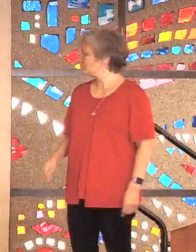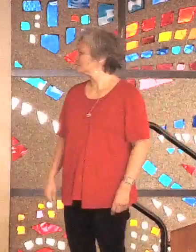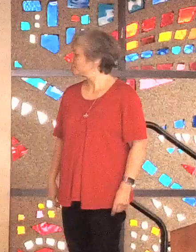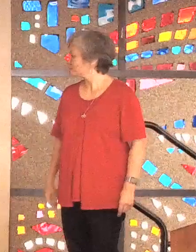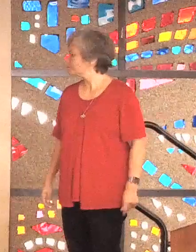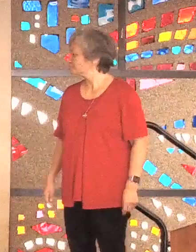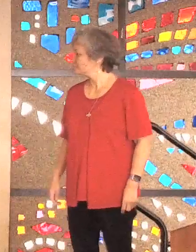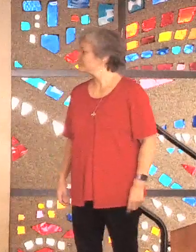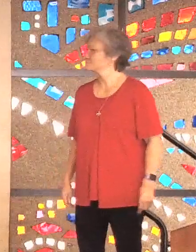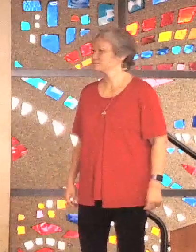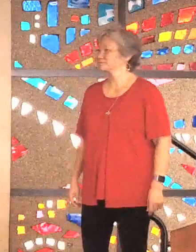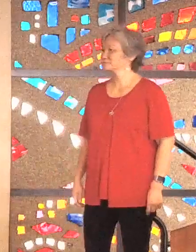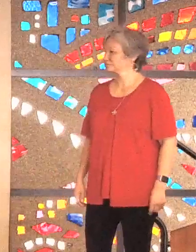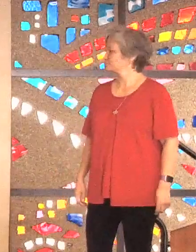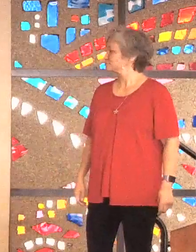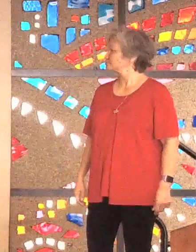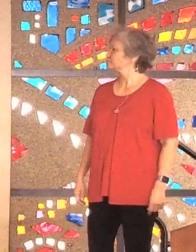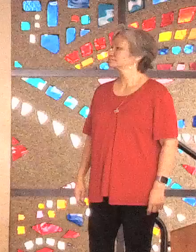Oh wow, yeah.